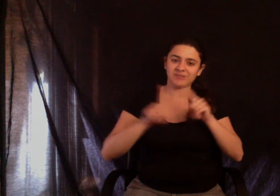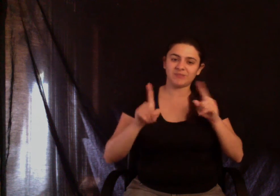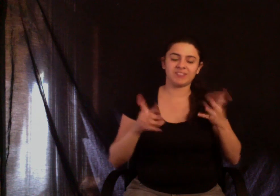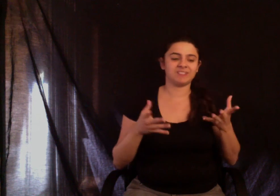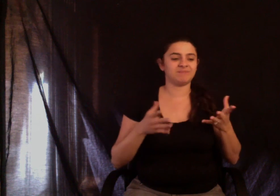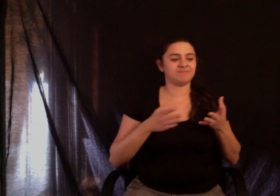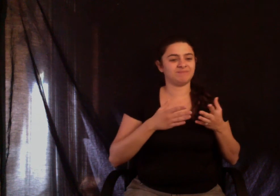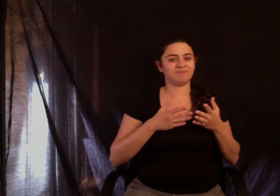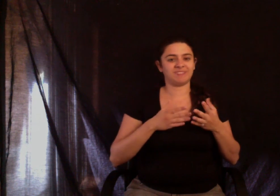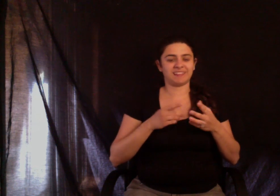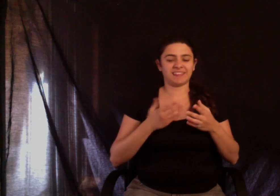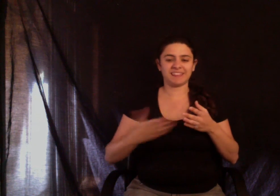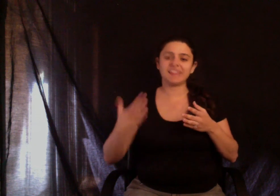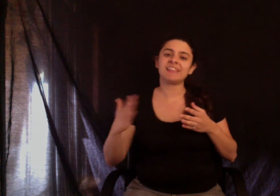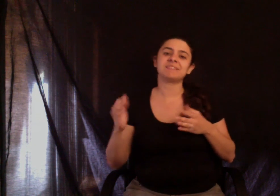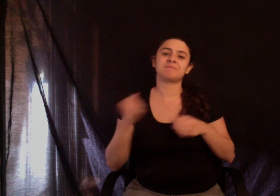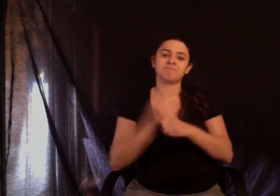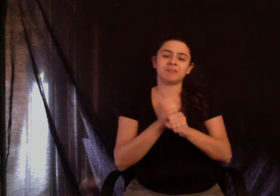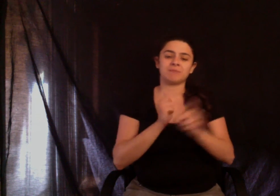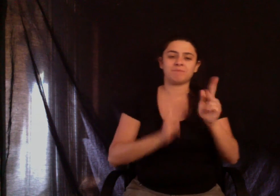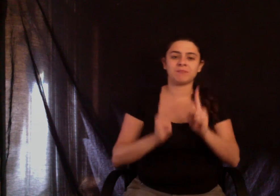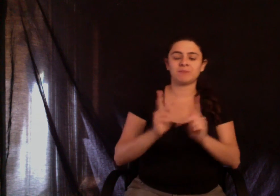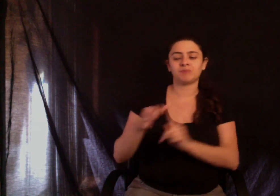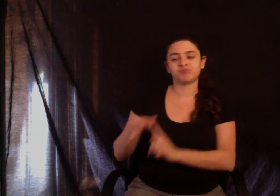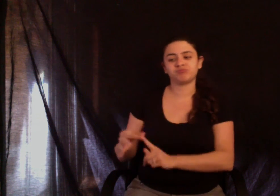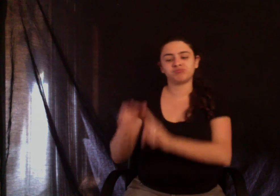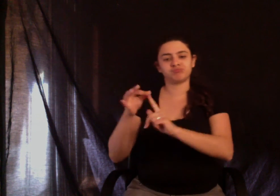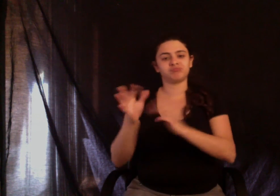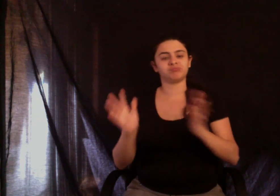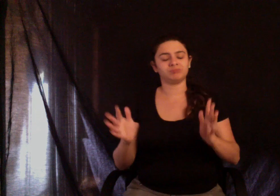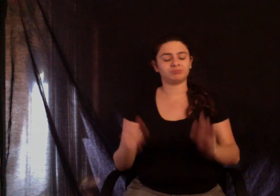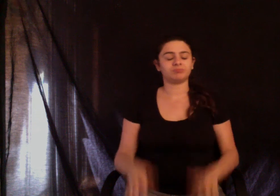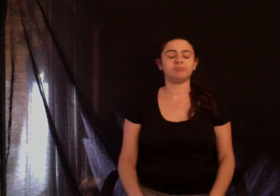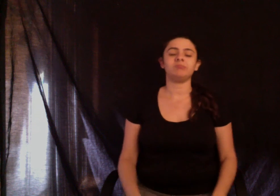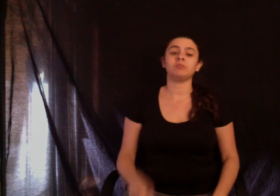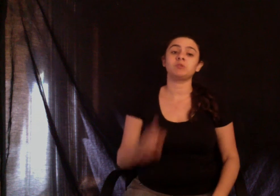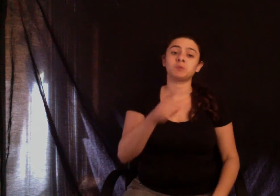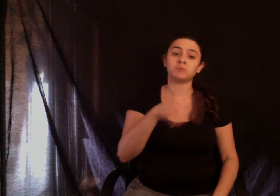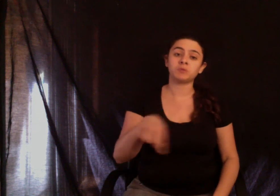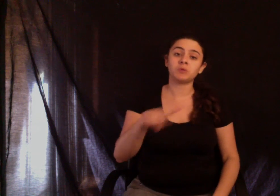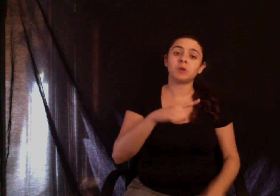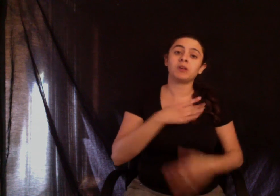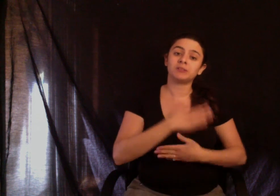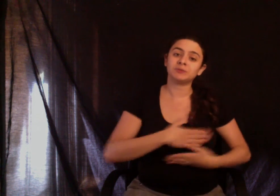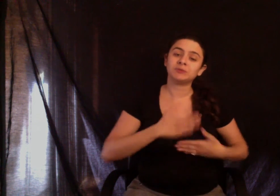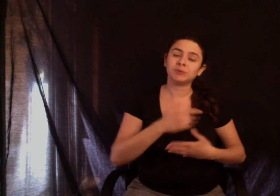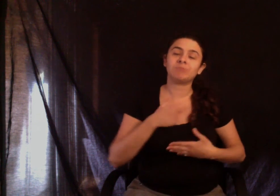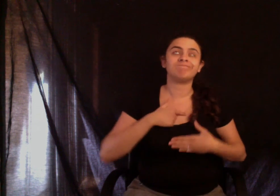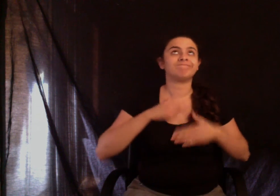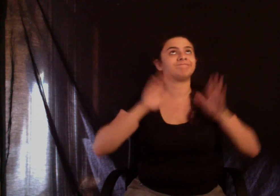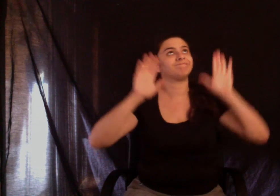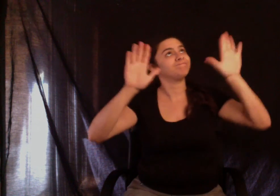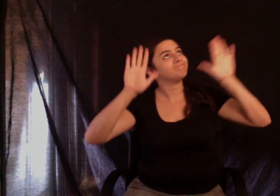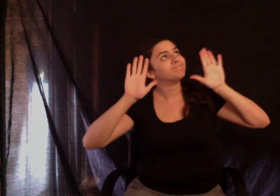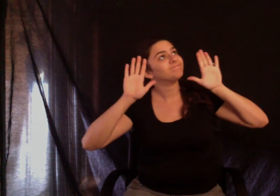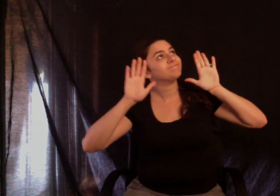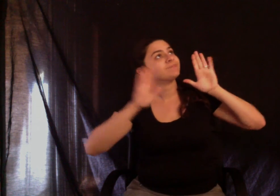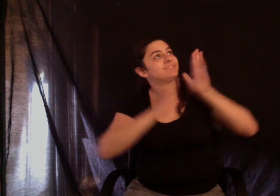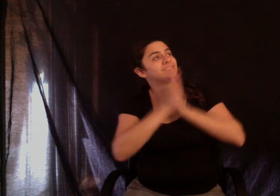that's what we're trying to do with this podcast. So I'm thrilled you all have been enjoying it. Jeez, we're going to hit 1 million downloads soon. It has been amazing. So